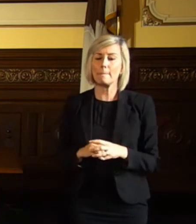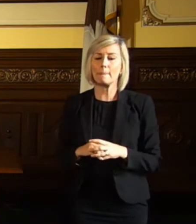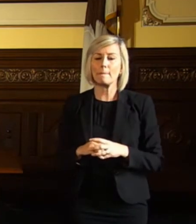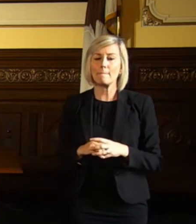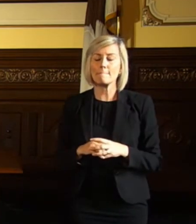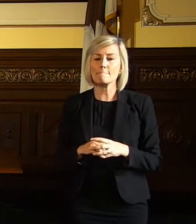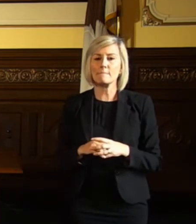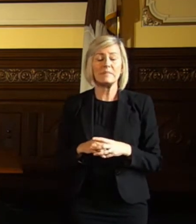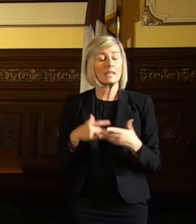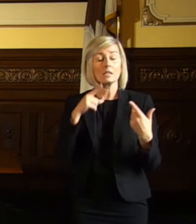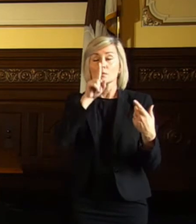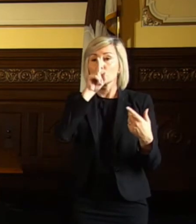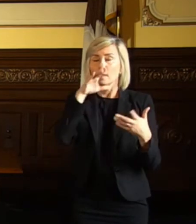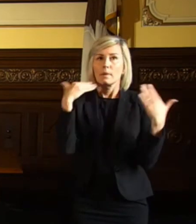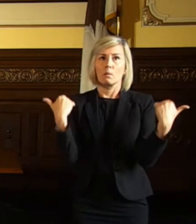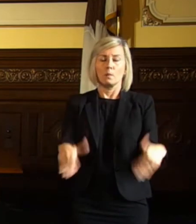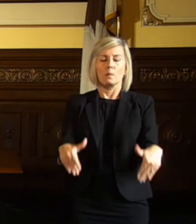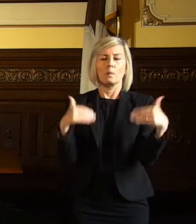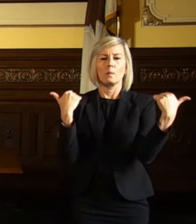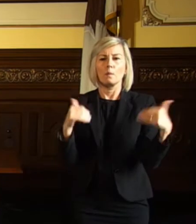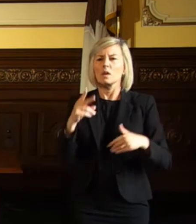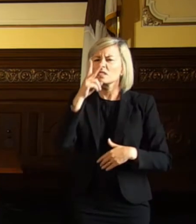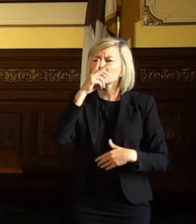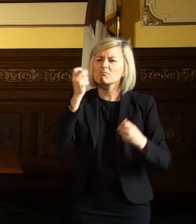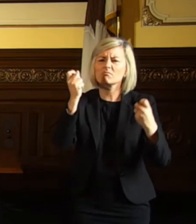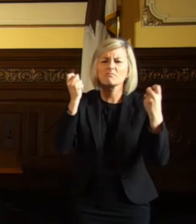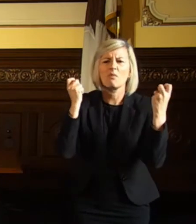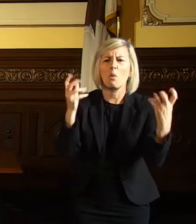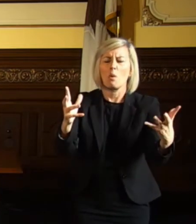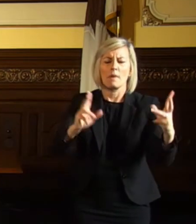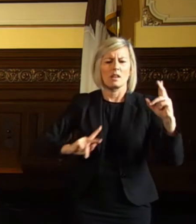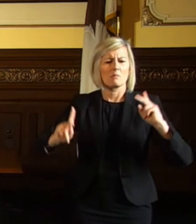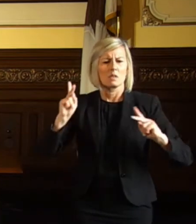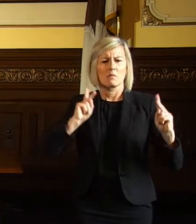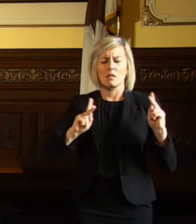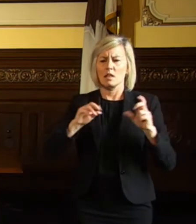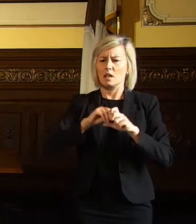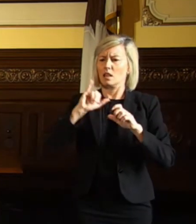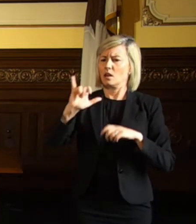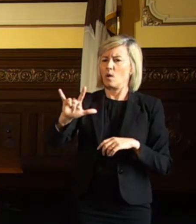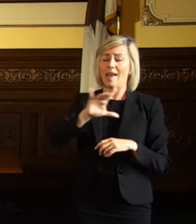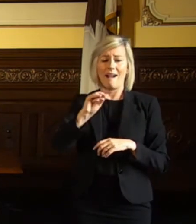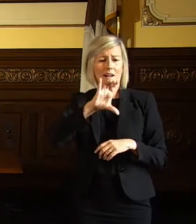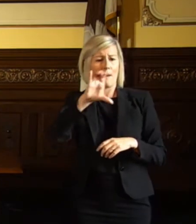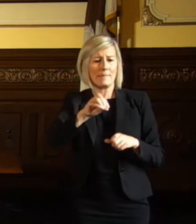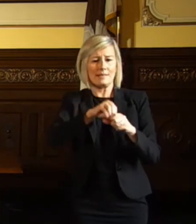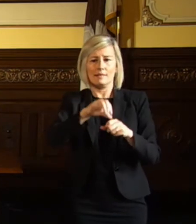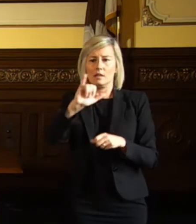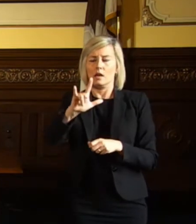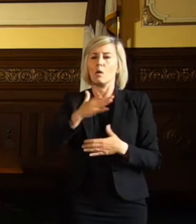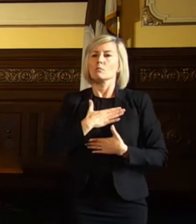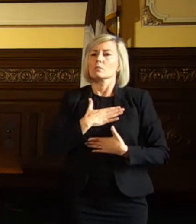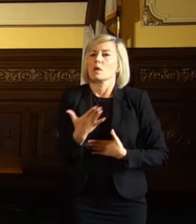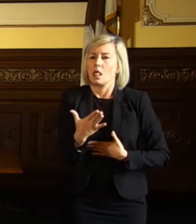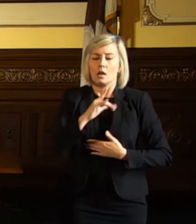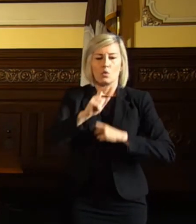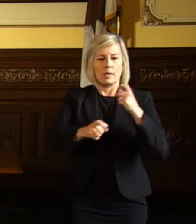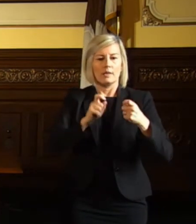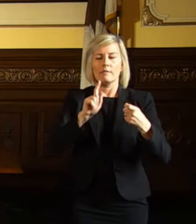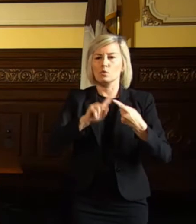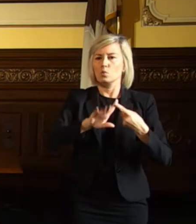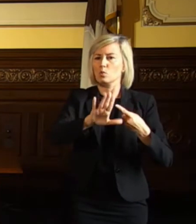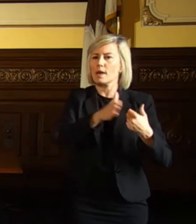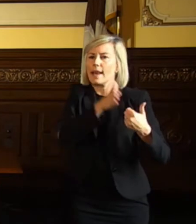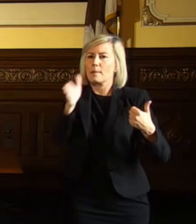has been incredible to see so many Illinoisans and Illinois companies willing to give to their neighbors in these